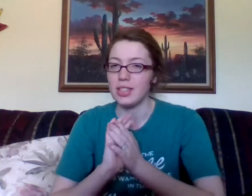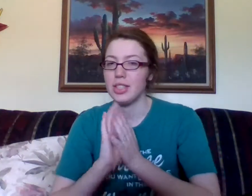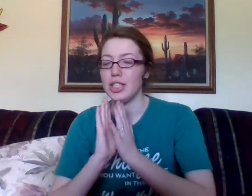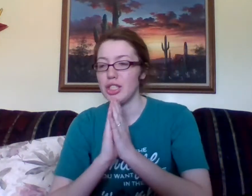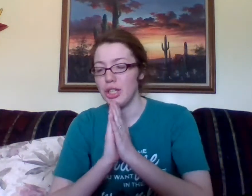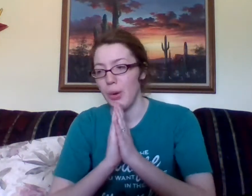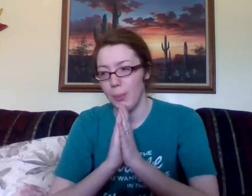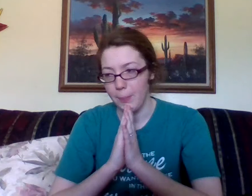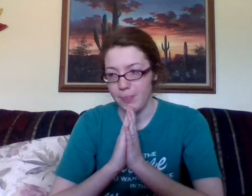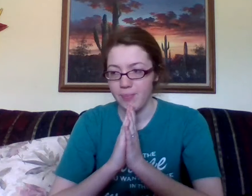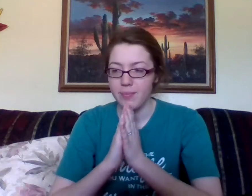obviously. So